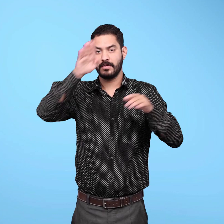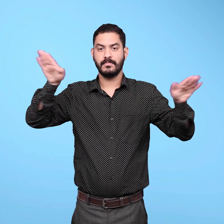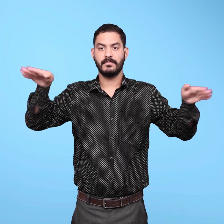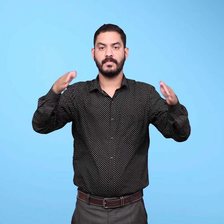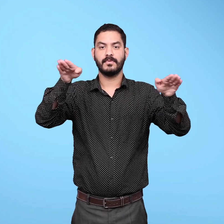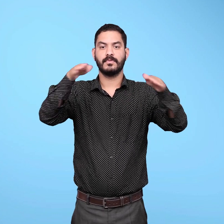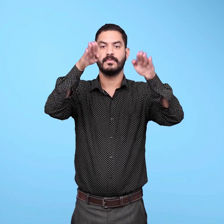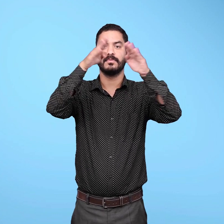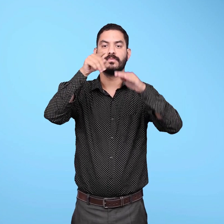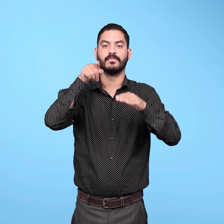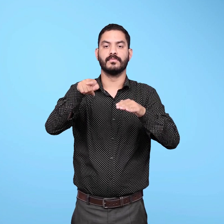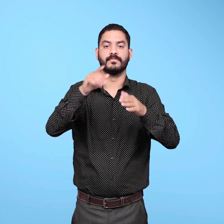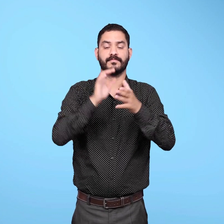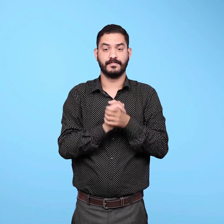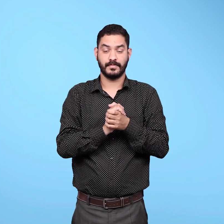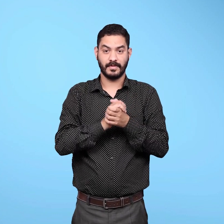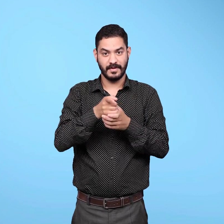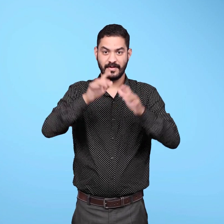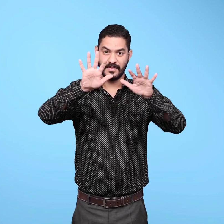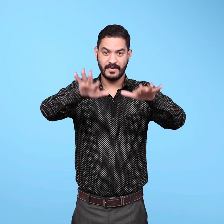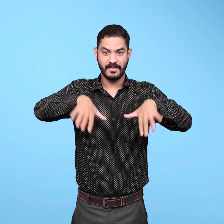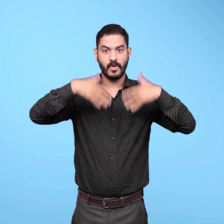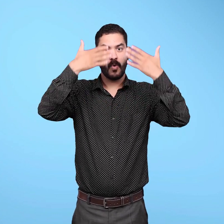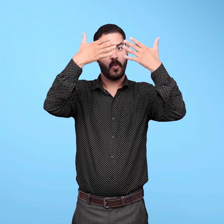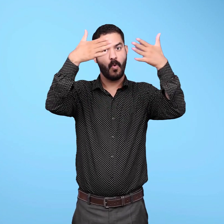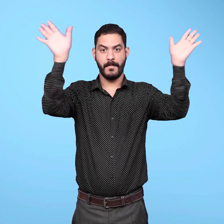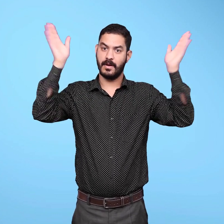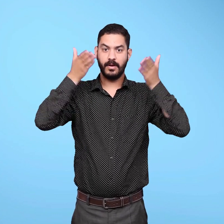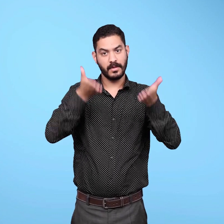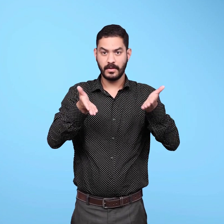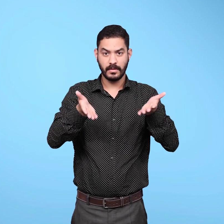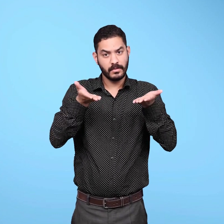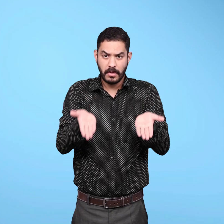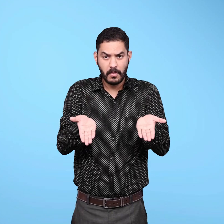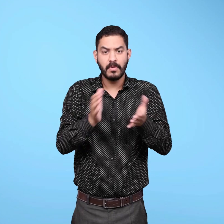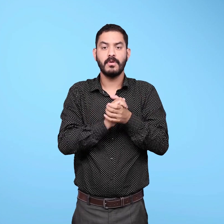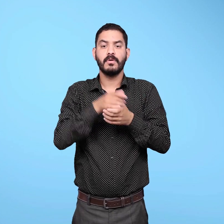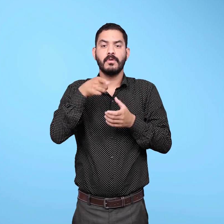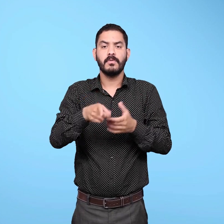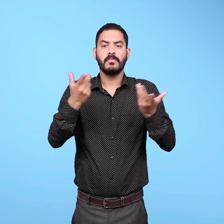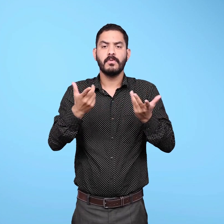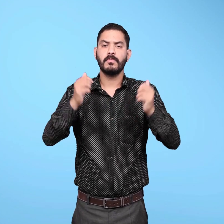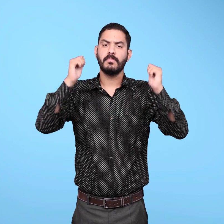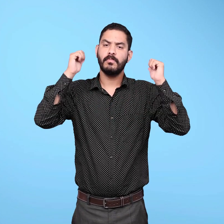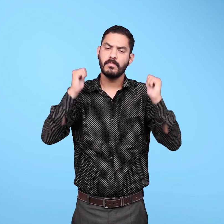They also built huge amphitheaters, open arenas surrounded by tiers of